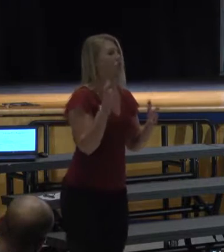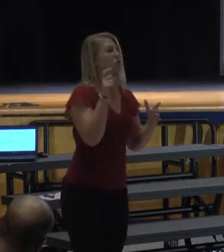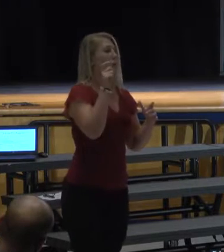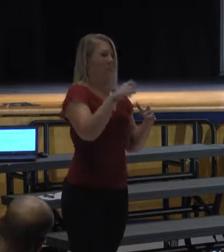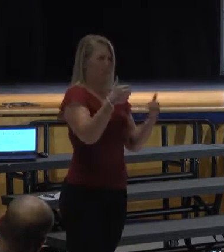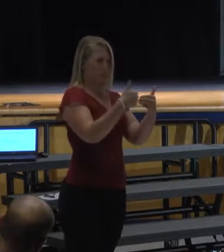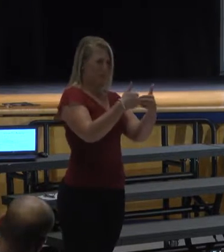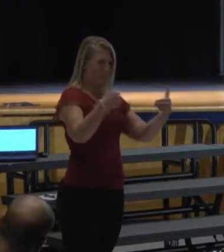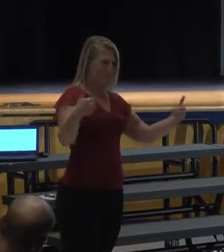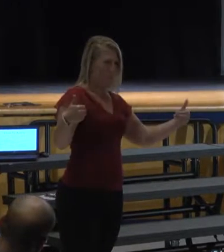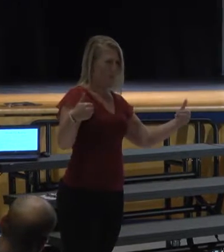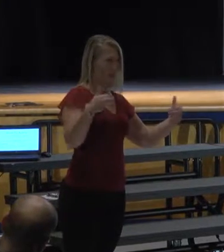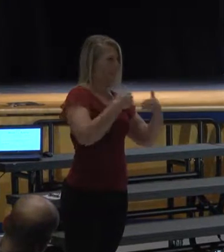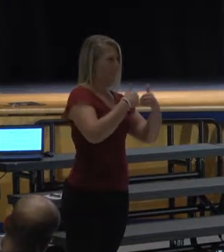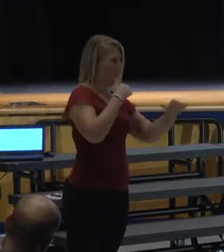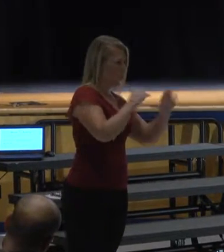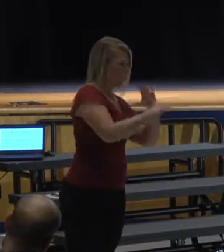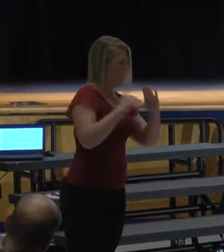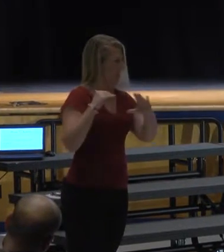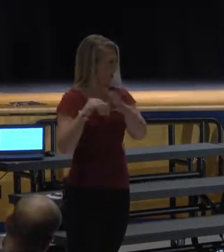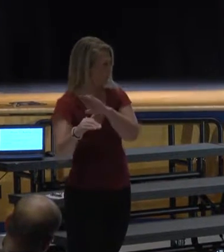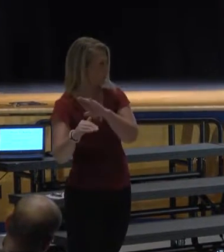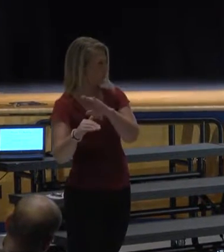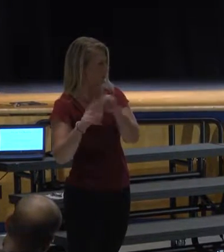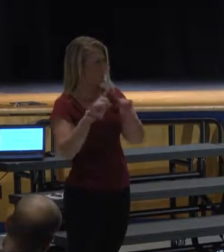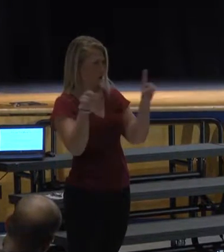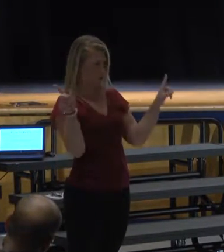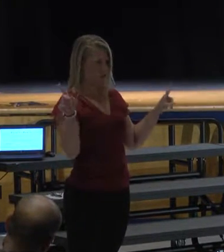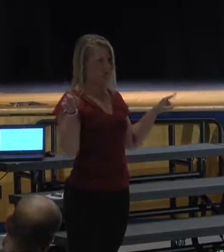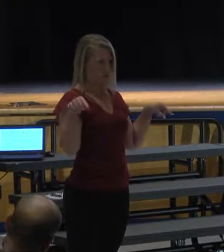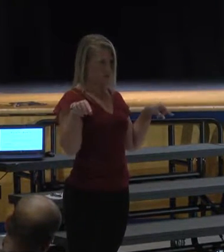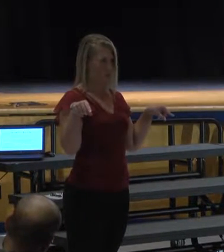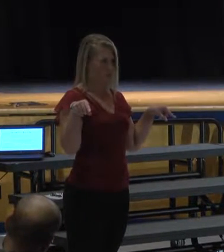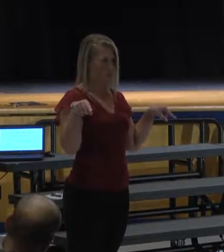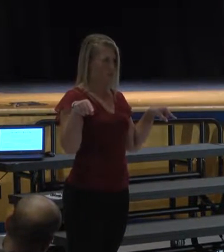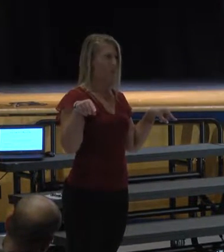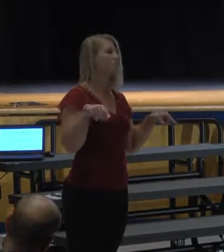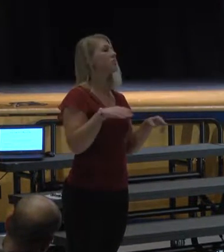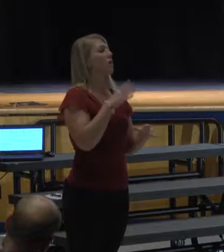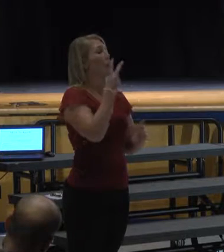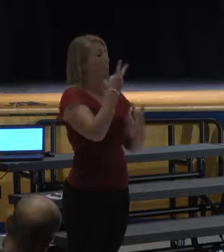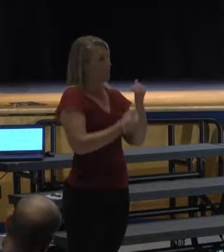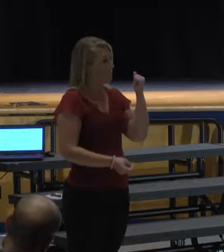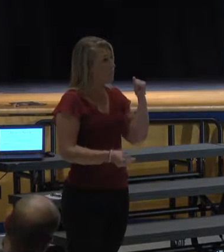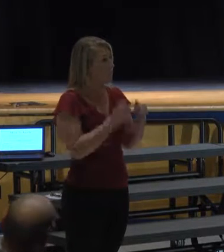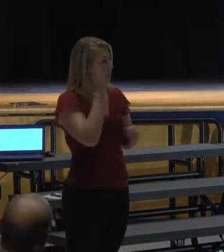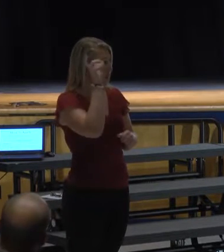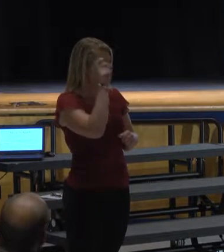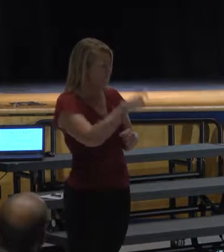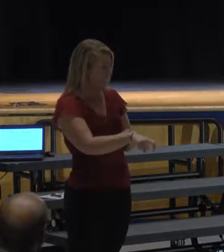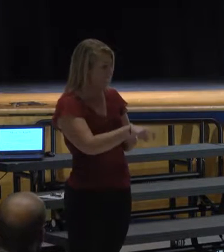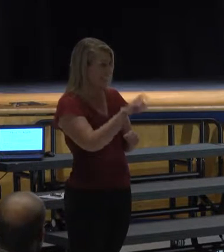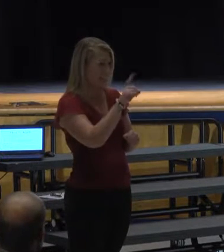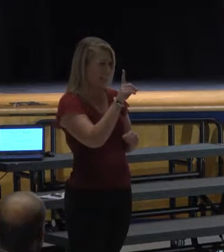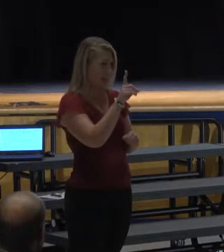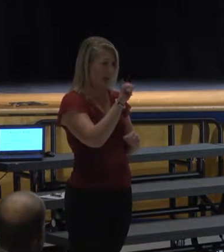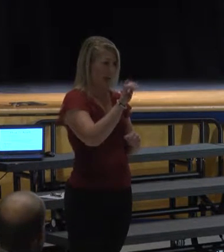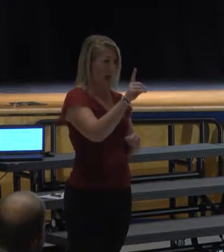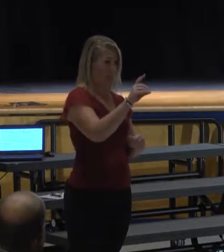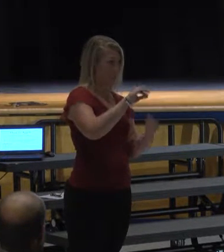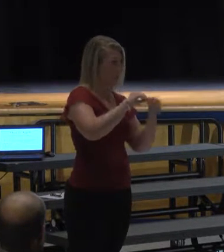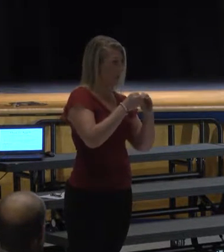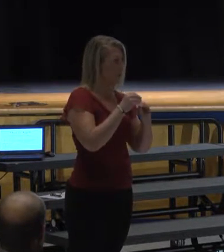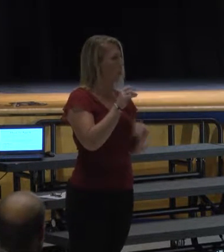creates. Both parents don't necessarily need an FSA user ID, but at least one does.